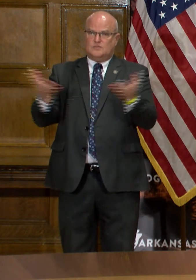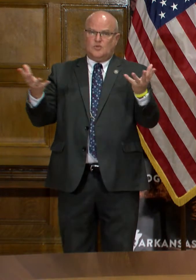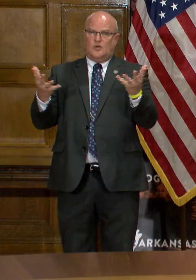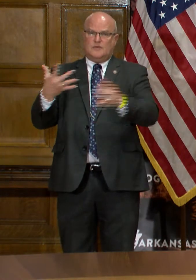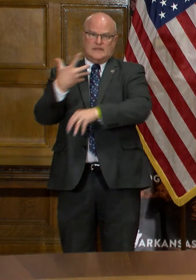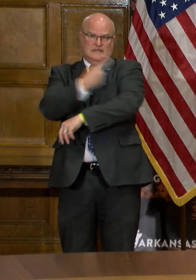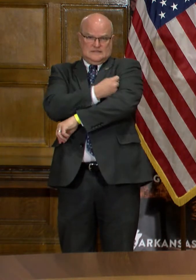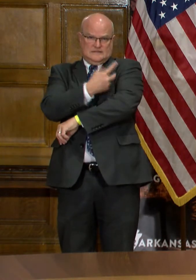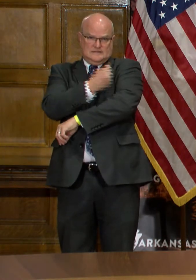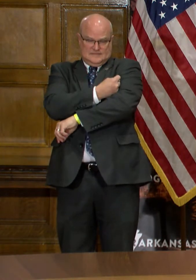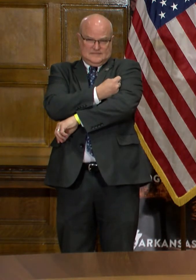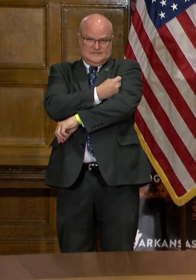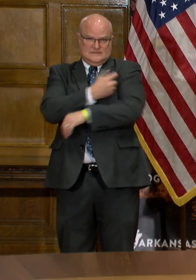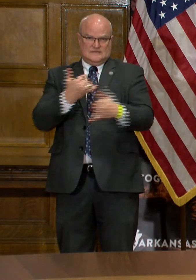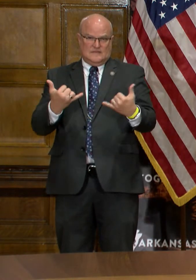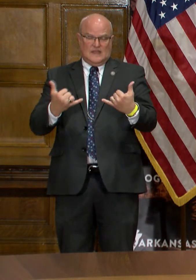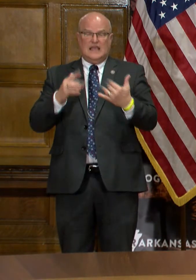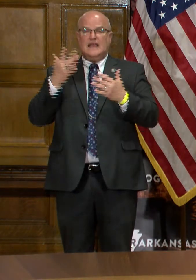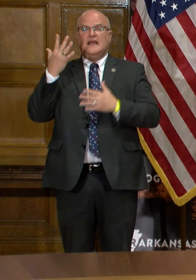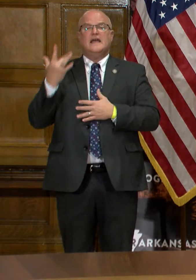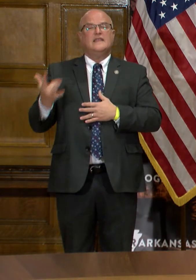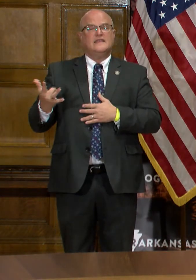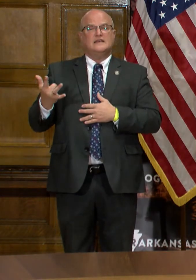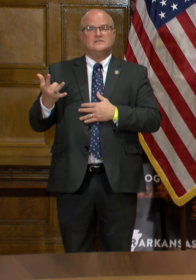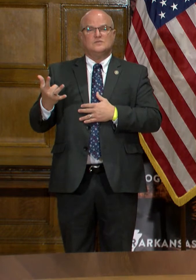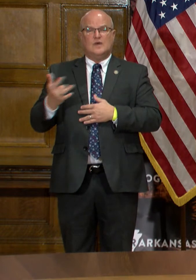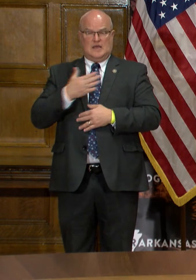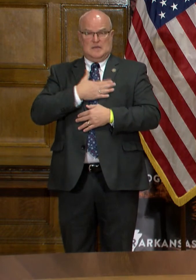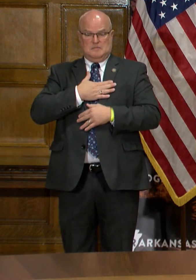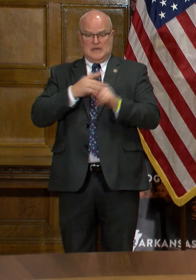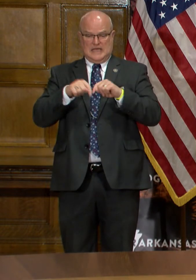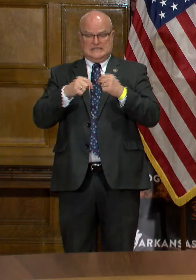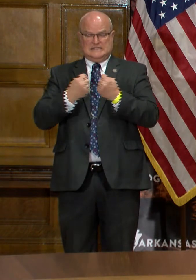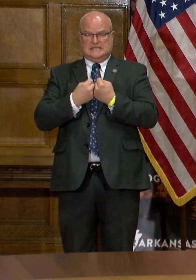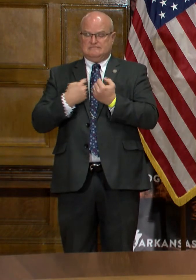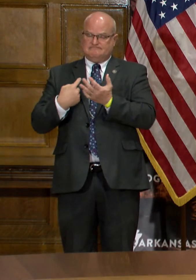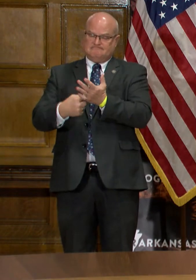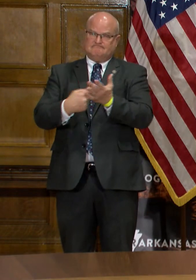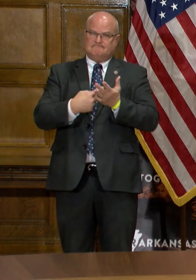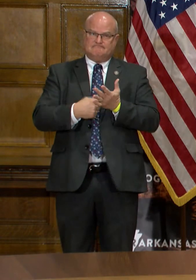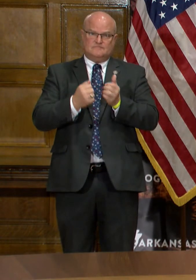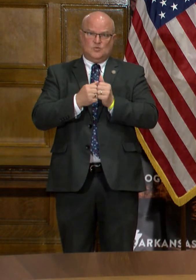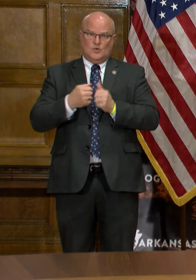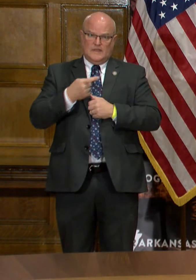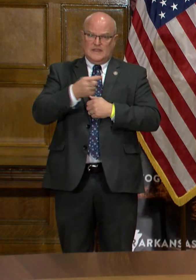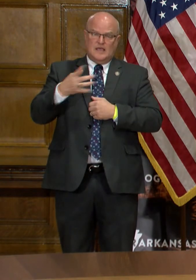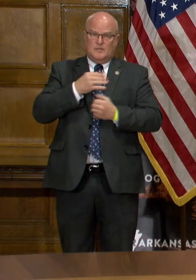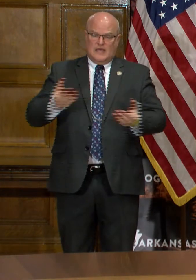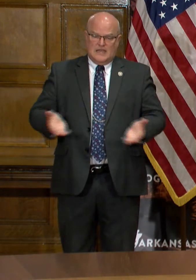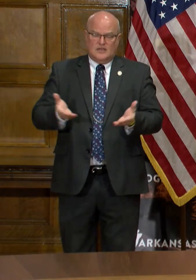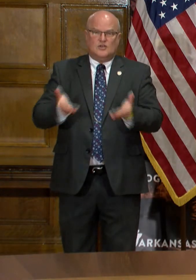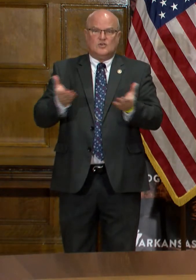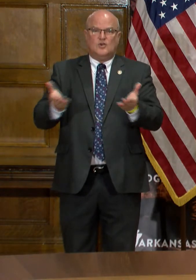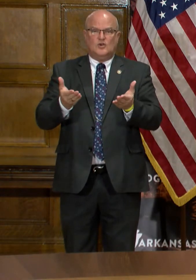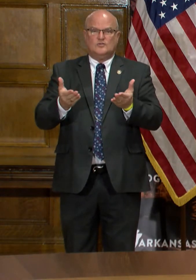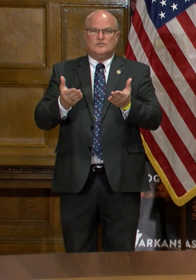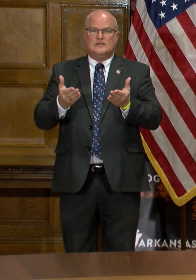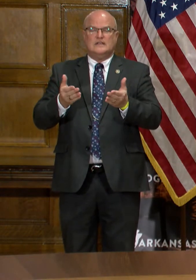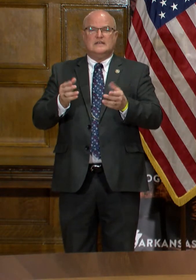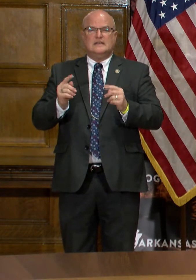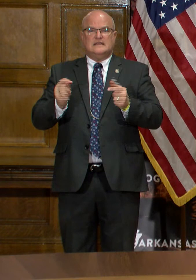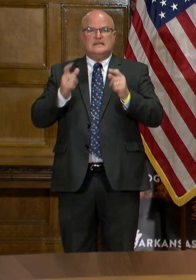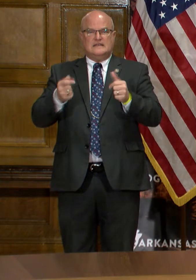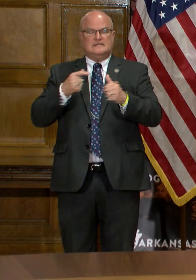the administration of this vaccine, and that's why my team, we've been talking with them, encouraging the